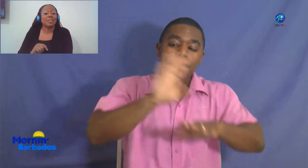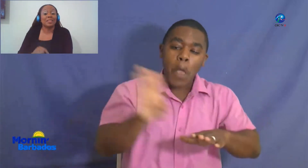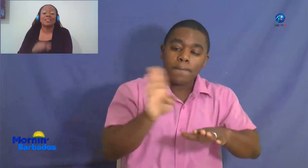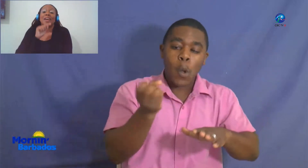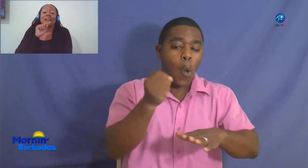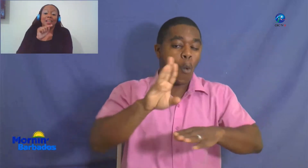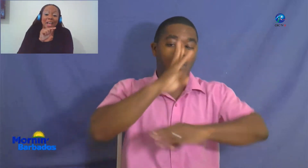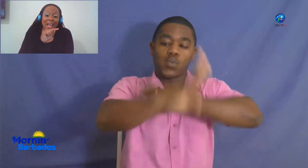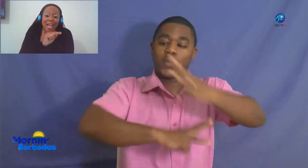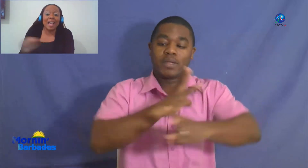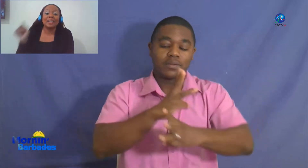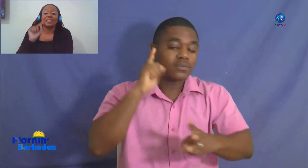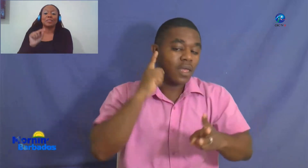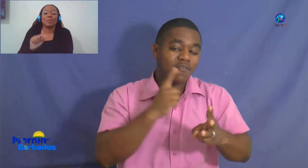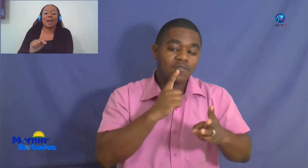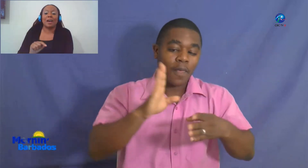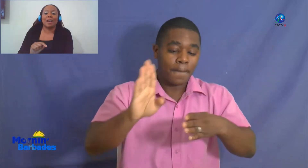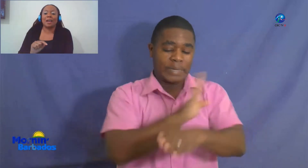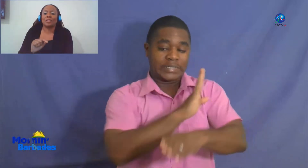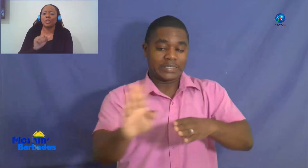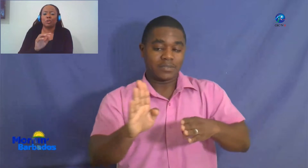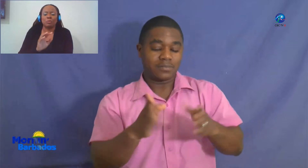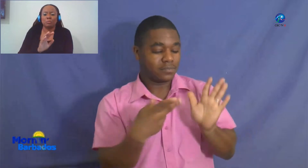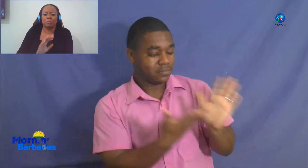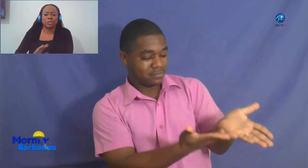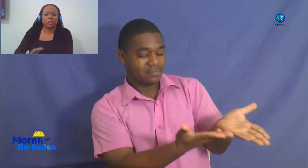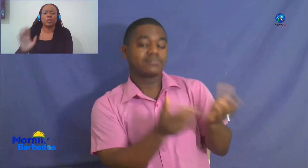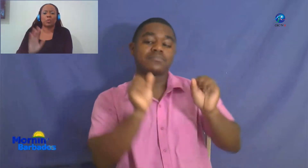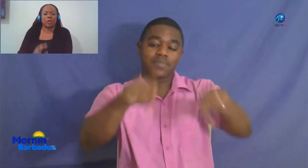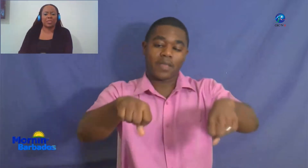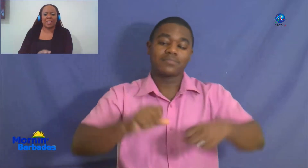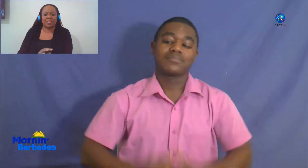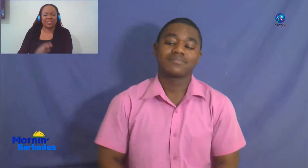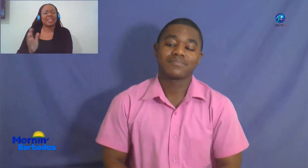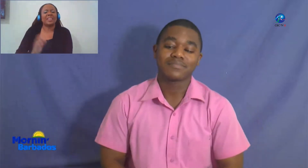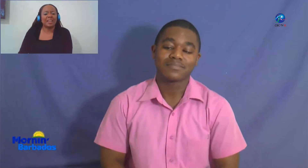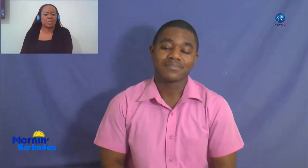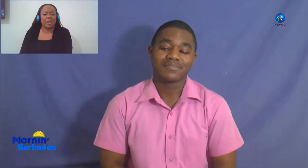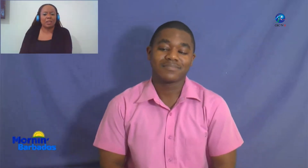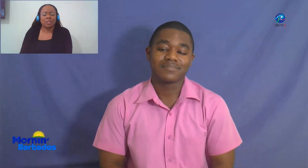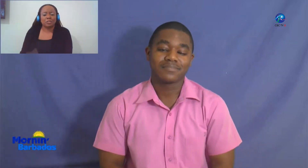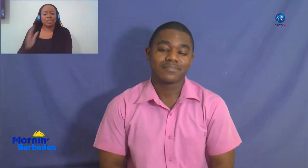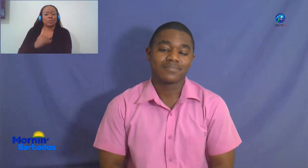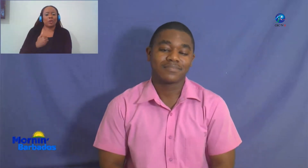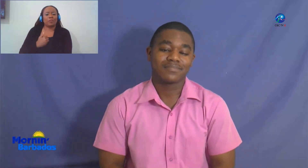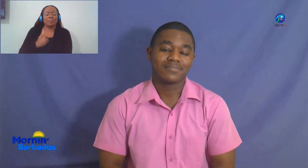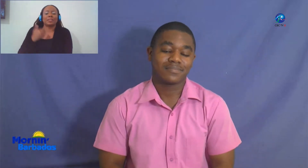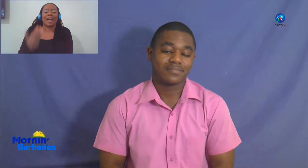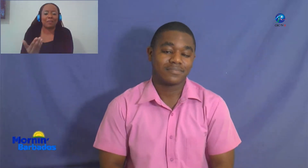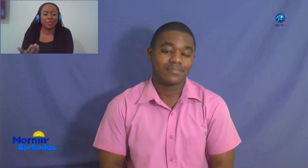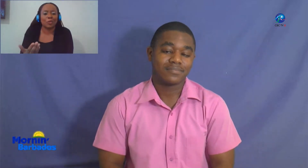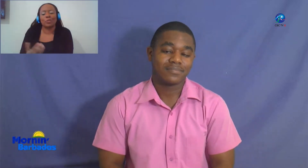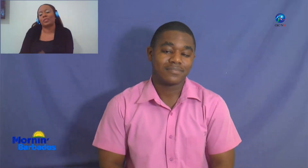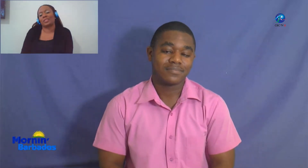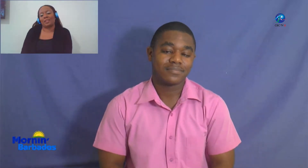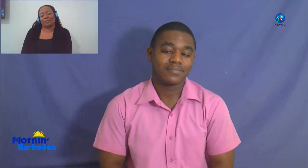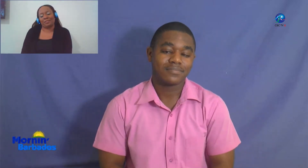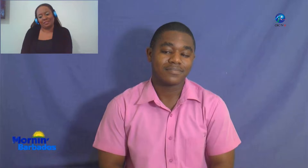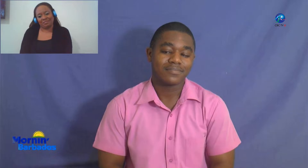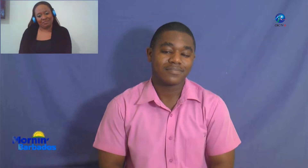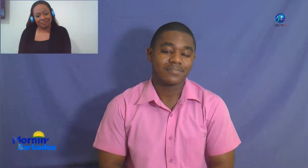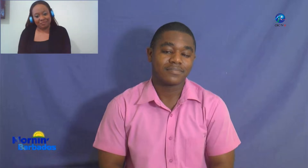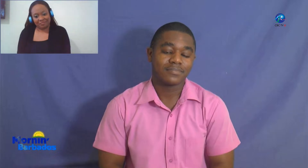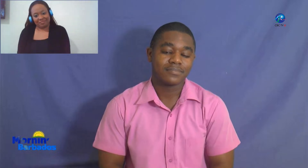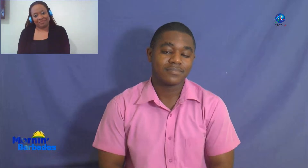set up their own business, and show the world that they can as well, not just work for me, but to have their own